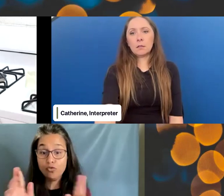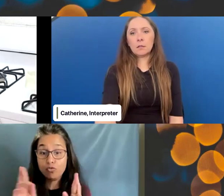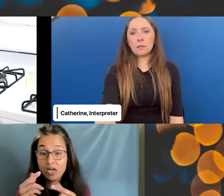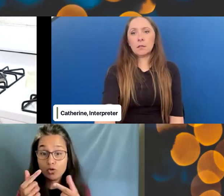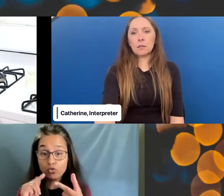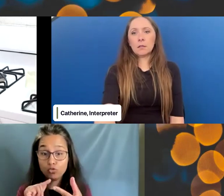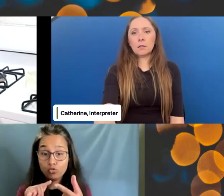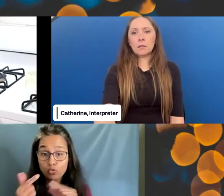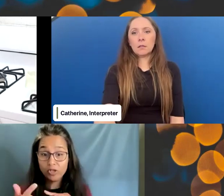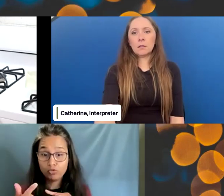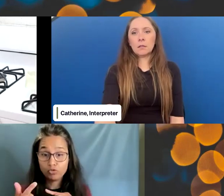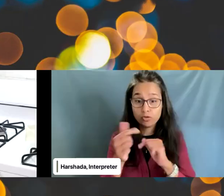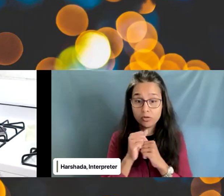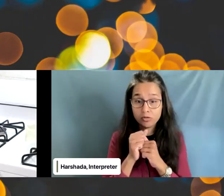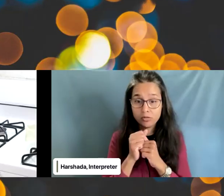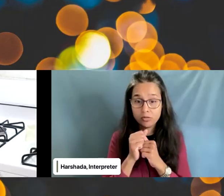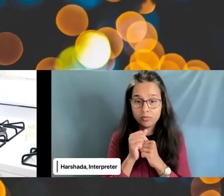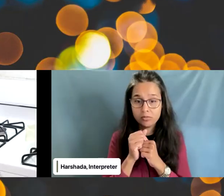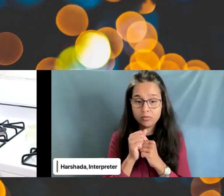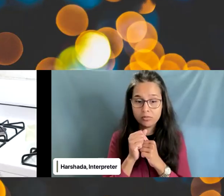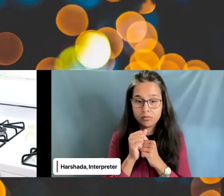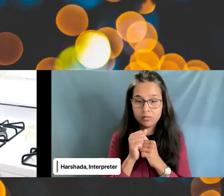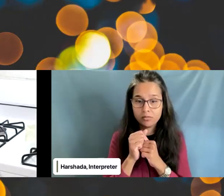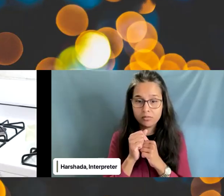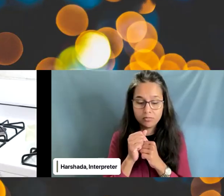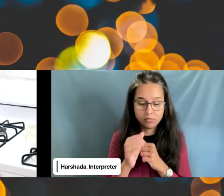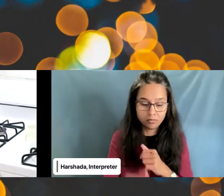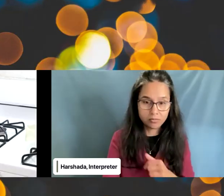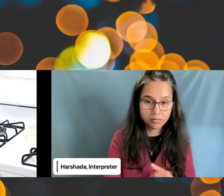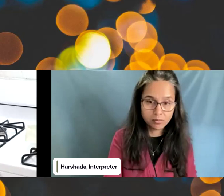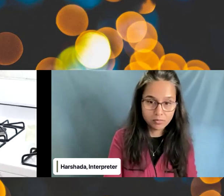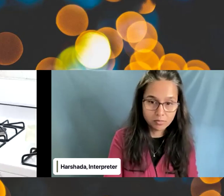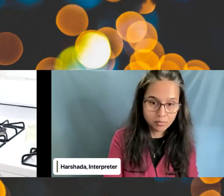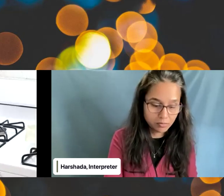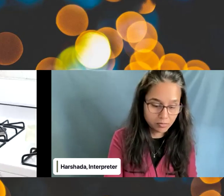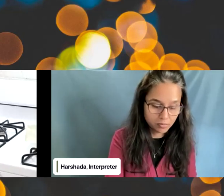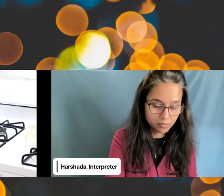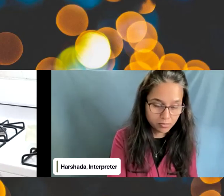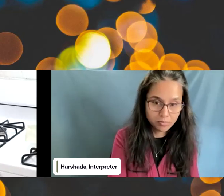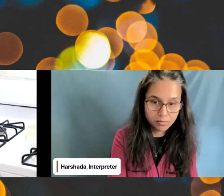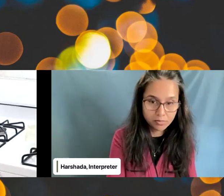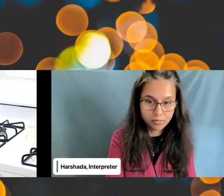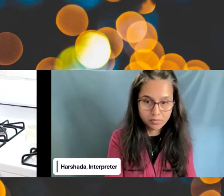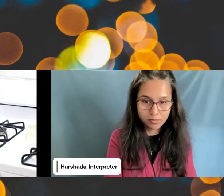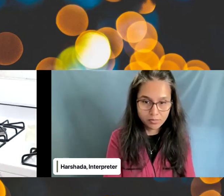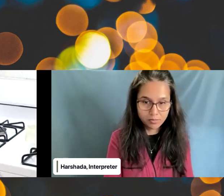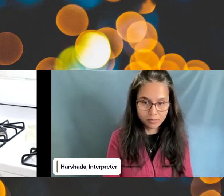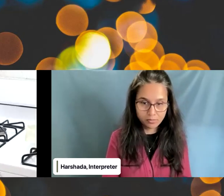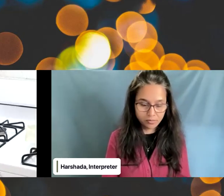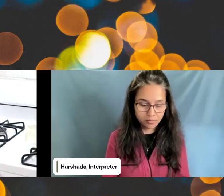And I'm just going to scrape the bottom down. So I show you how to do it. Just like I'm just going to use a knife. Because it's all on there.